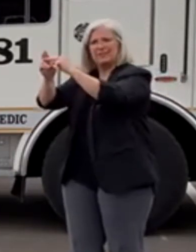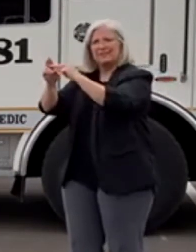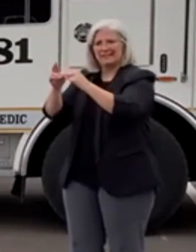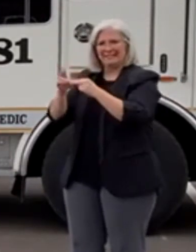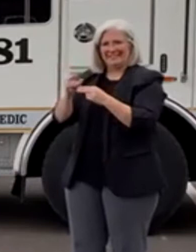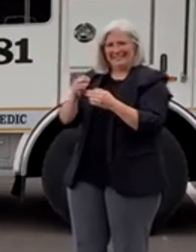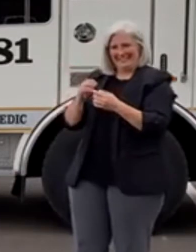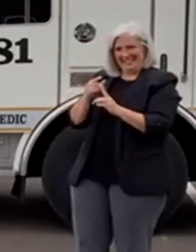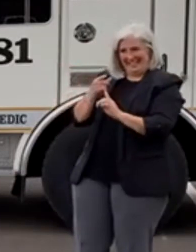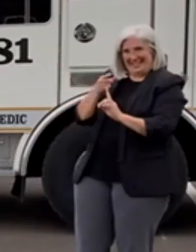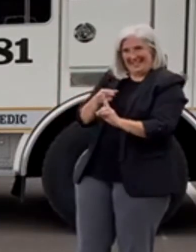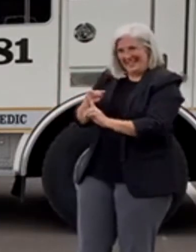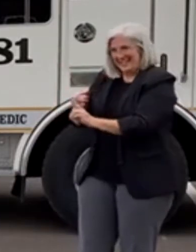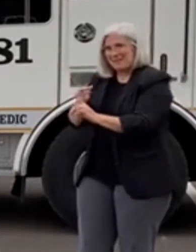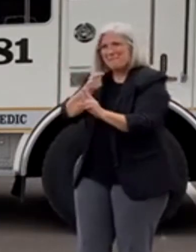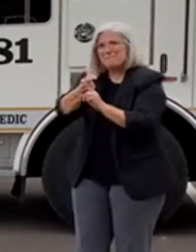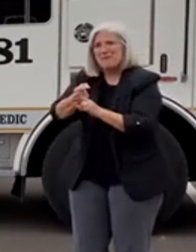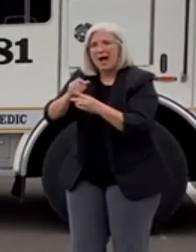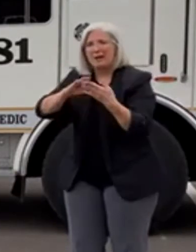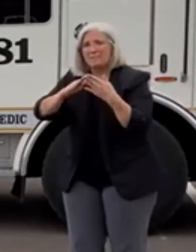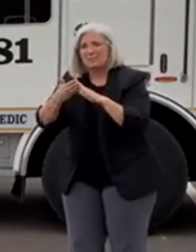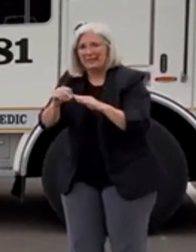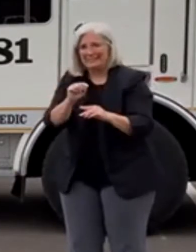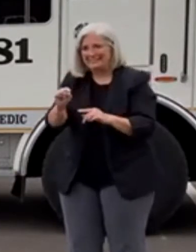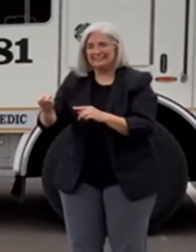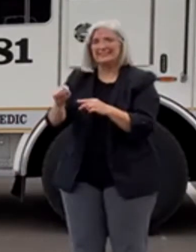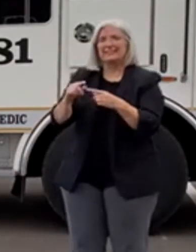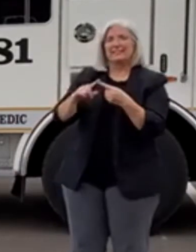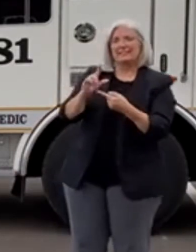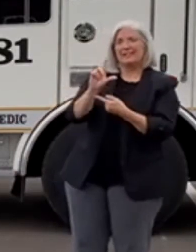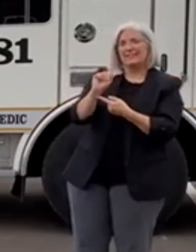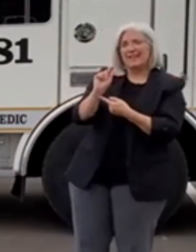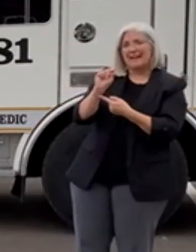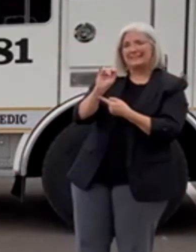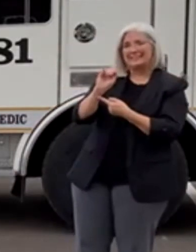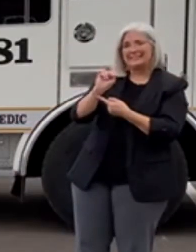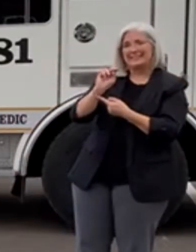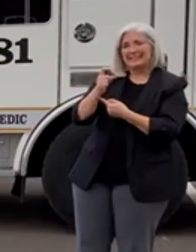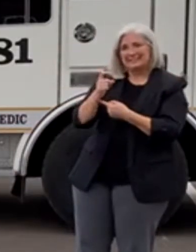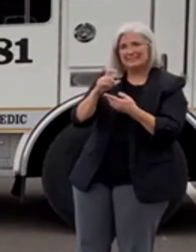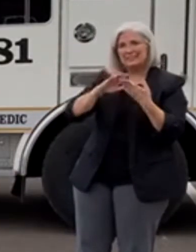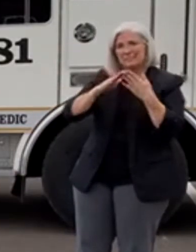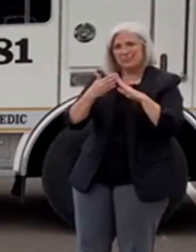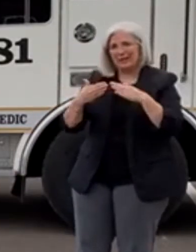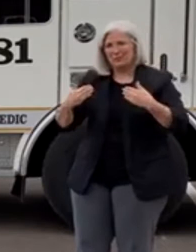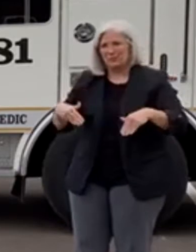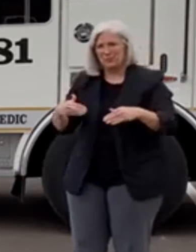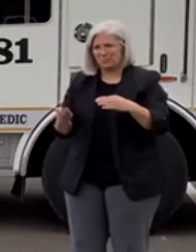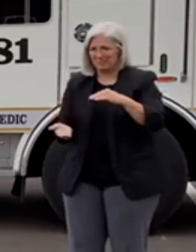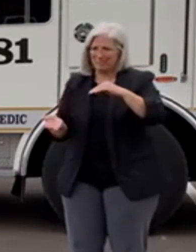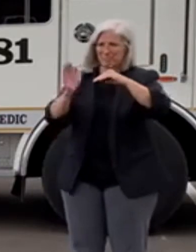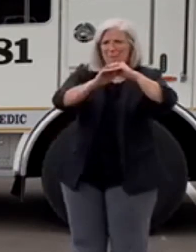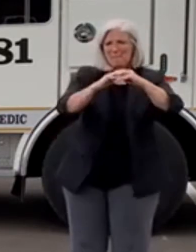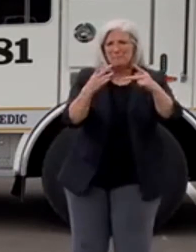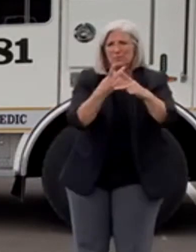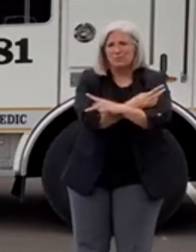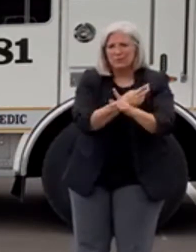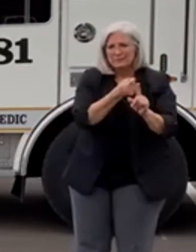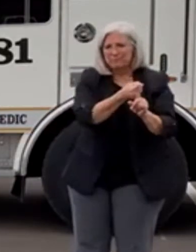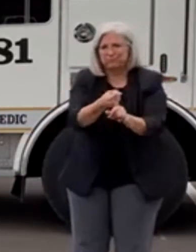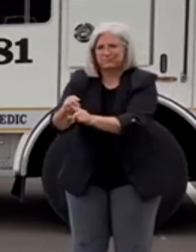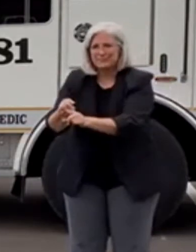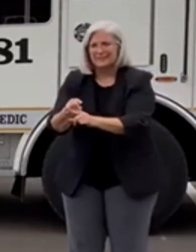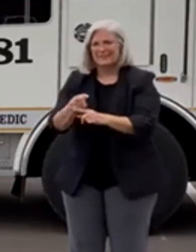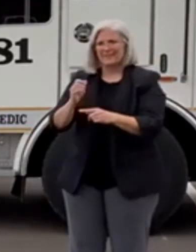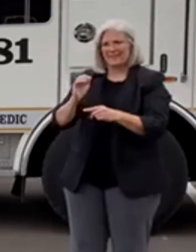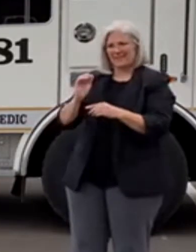the Latinx community, it's rising even faster. Our case reports have told us that our numbers are higher than